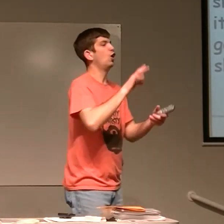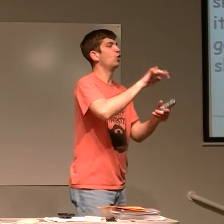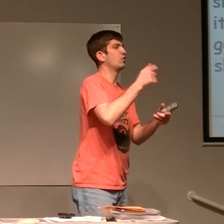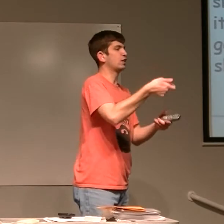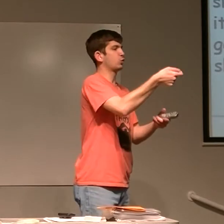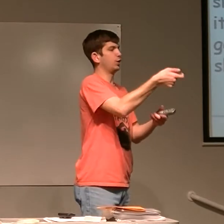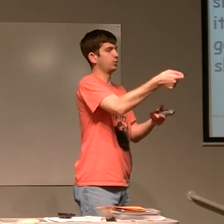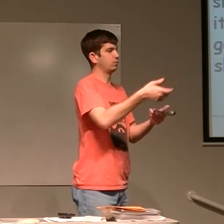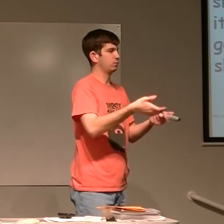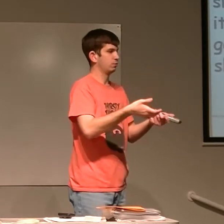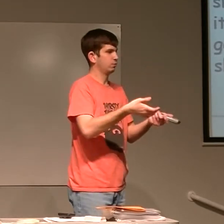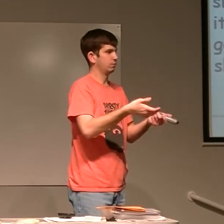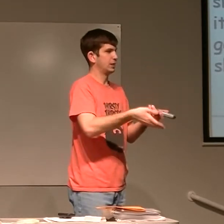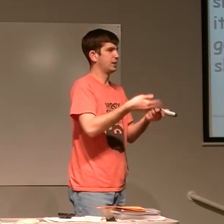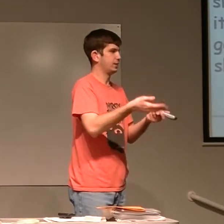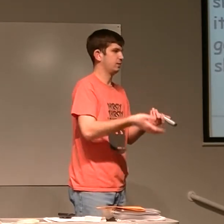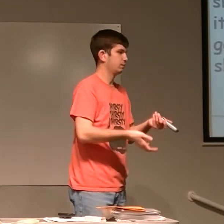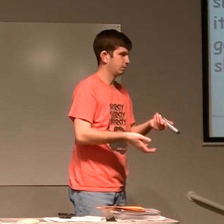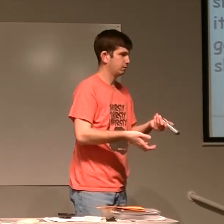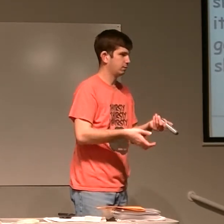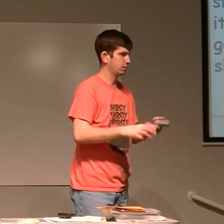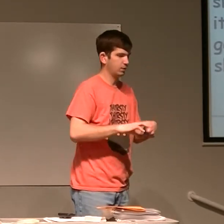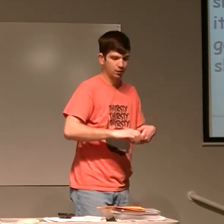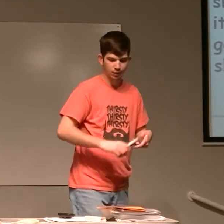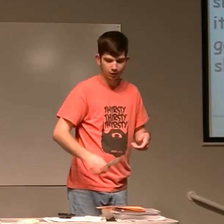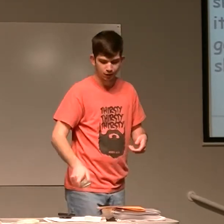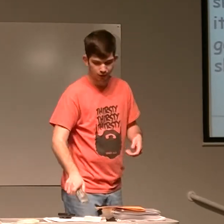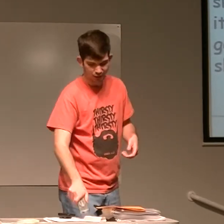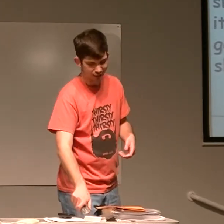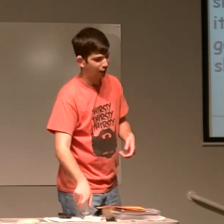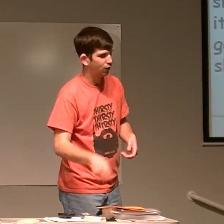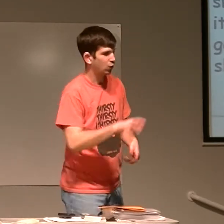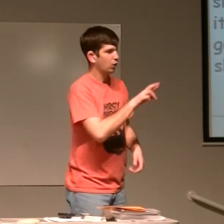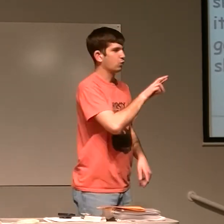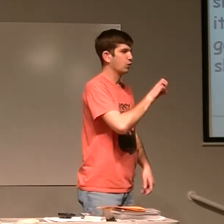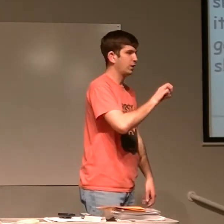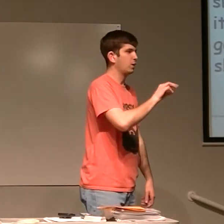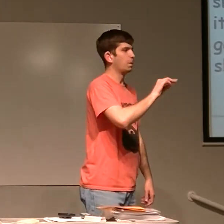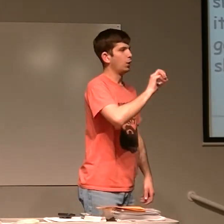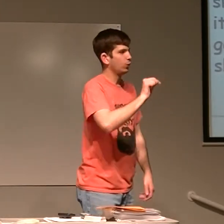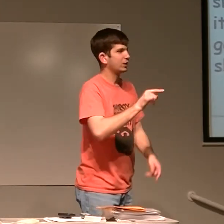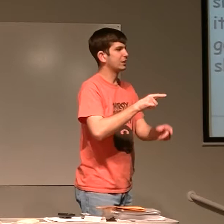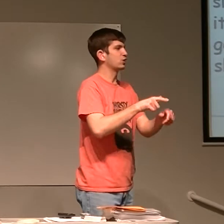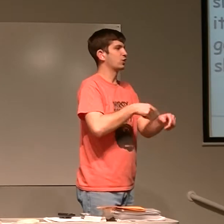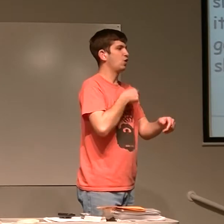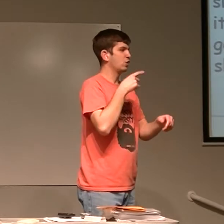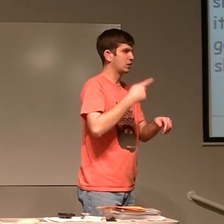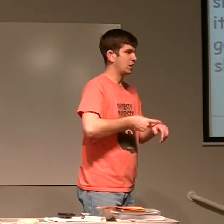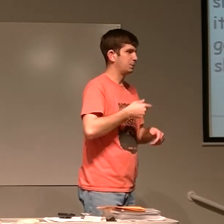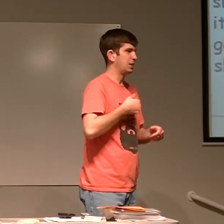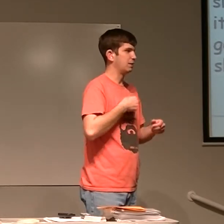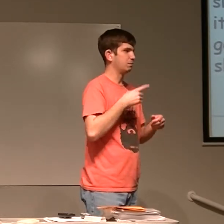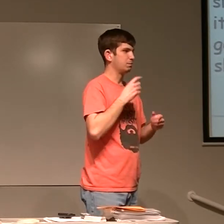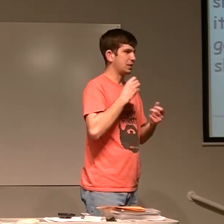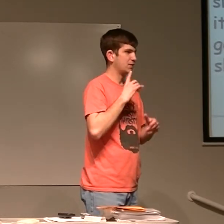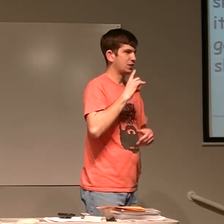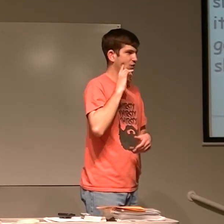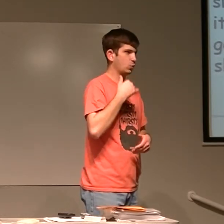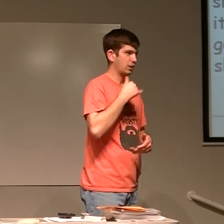oh, that's remote. Easy. Instead of remote, because that's a long time, and many of the deaf won't have